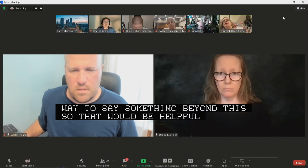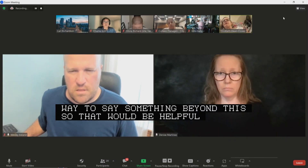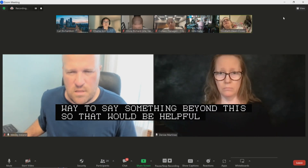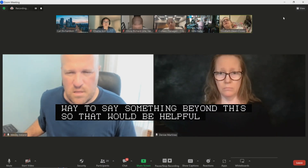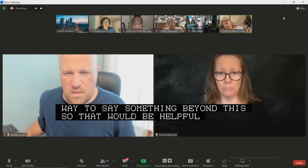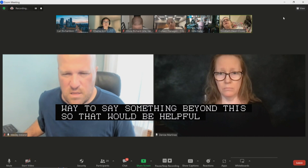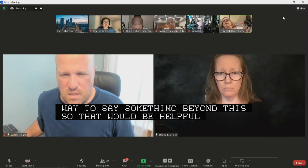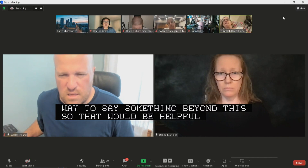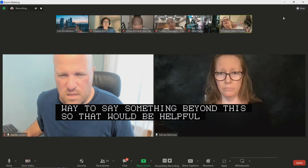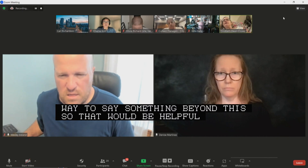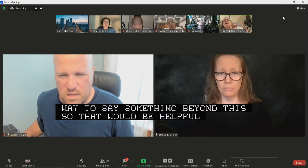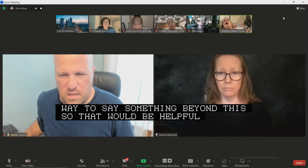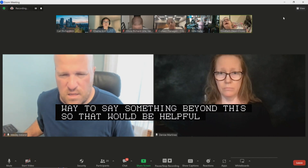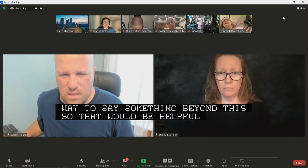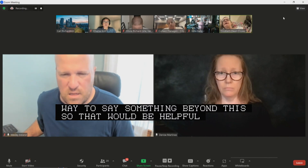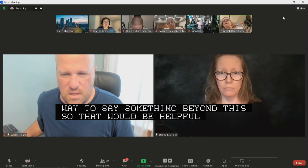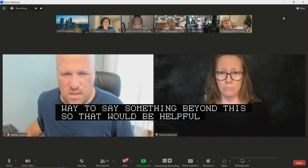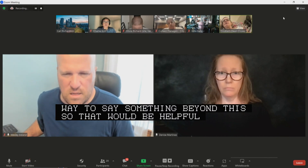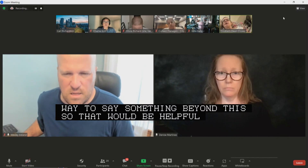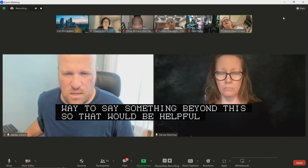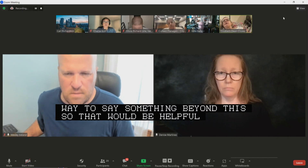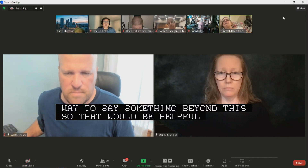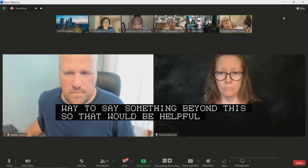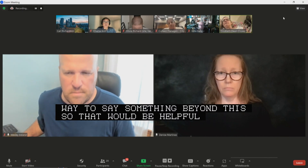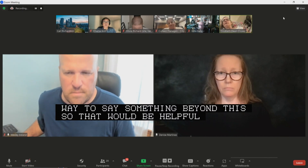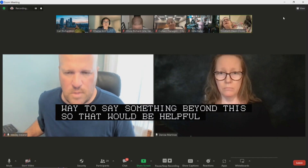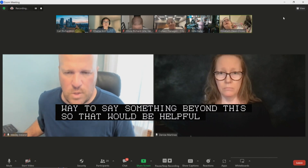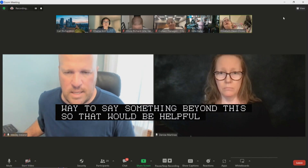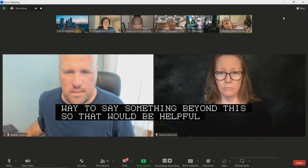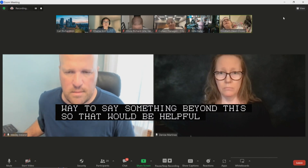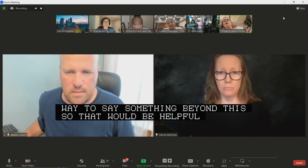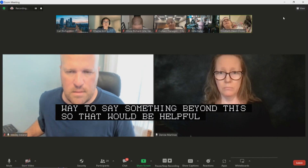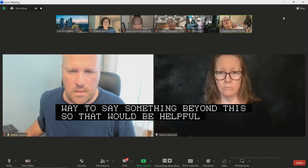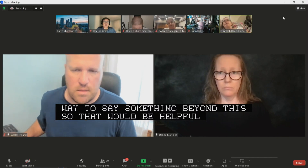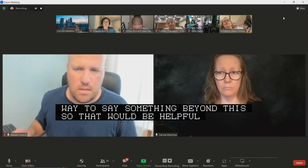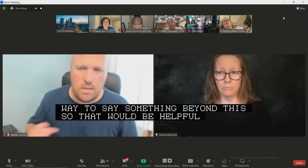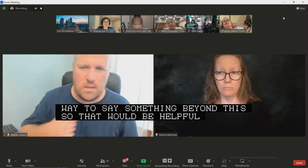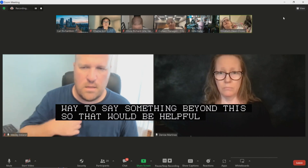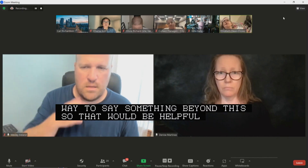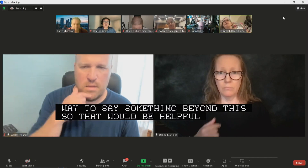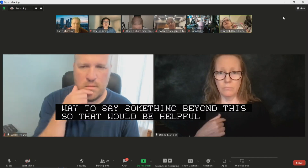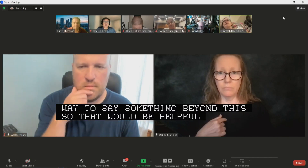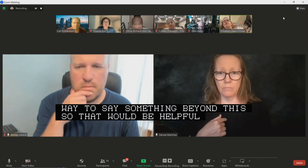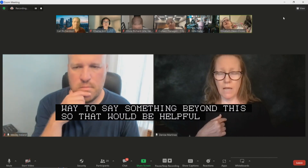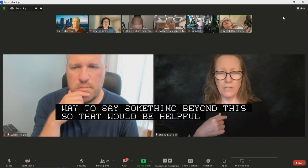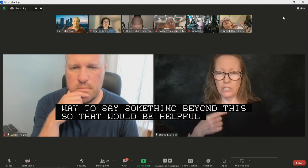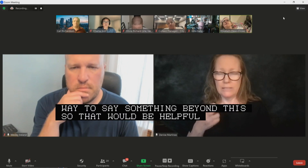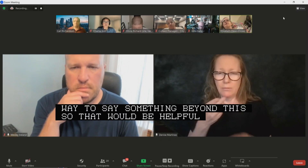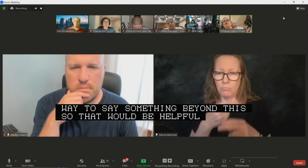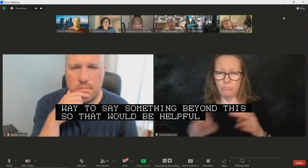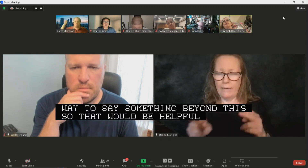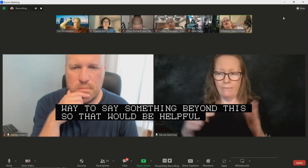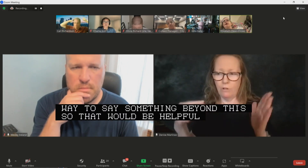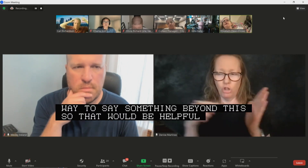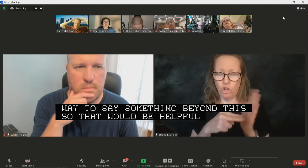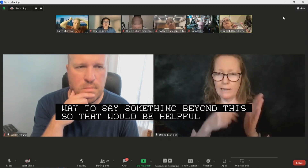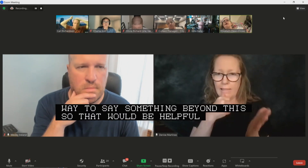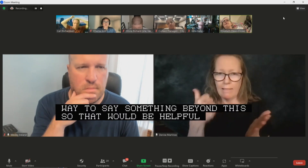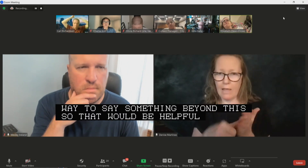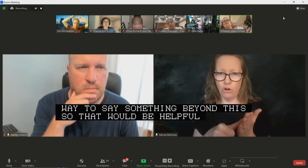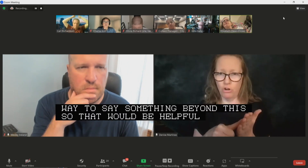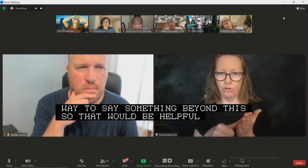I don't have I've just taken a very brief look at the letters earlier, but